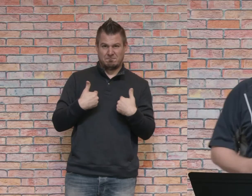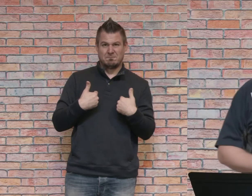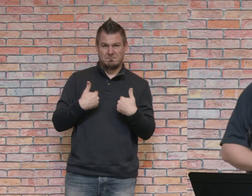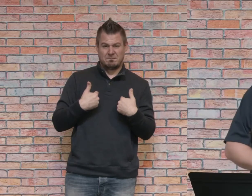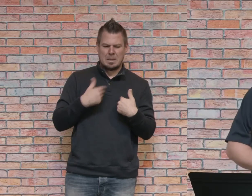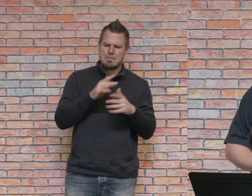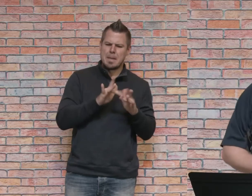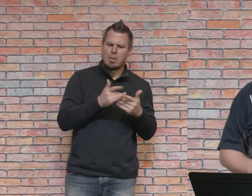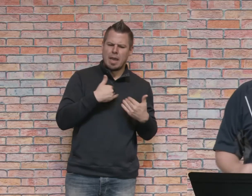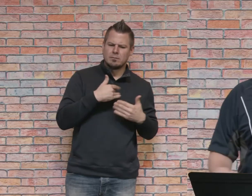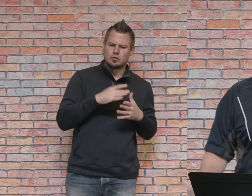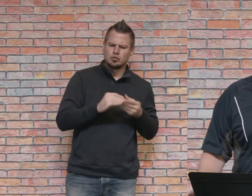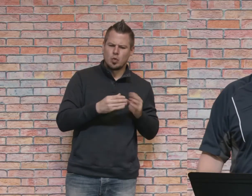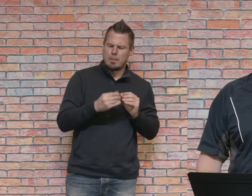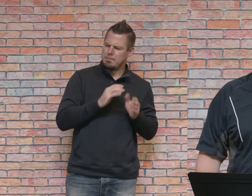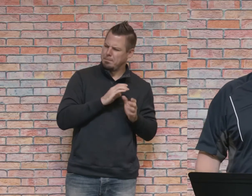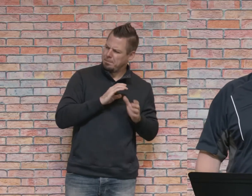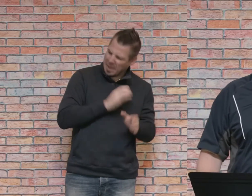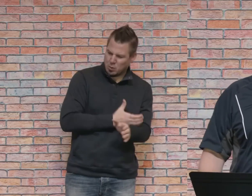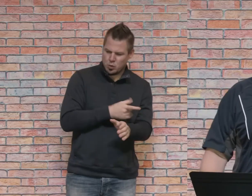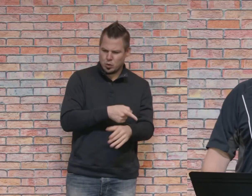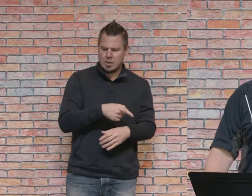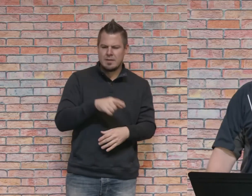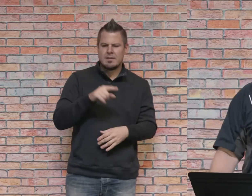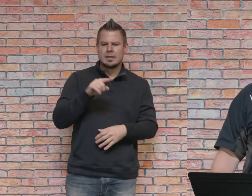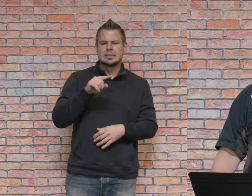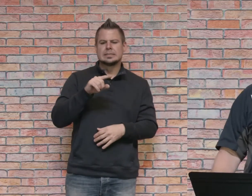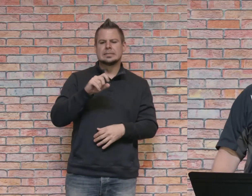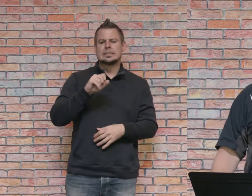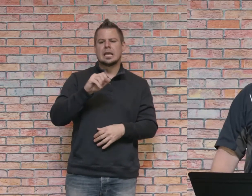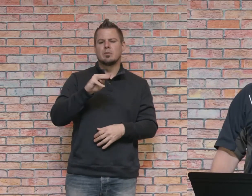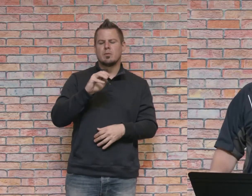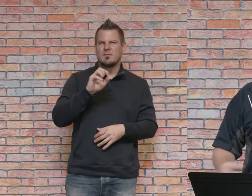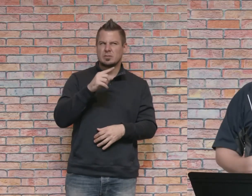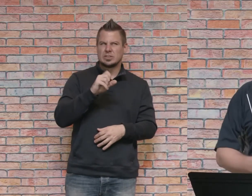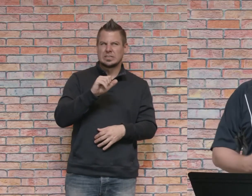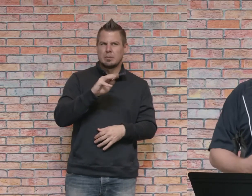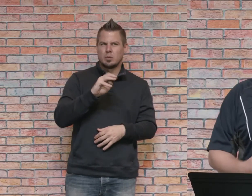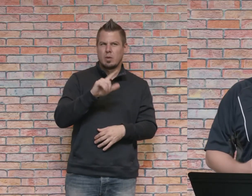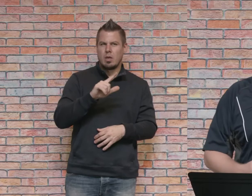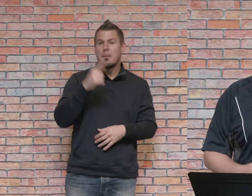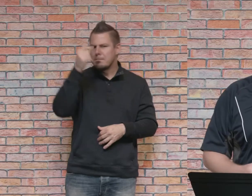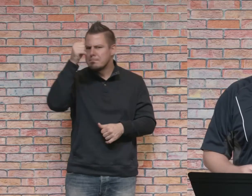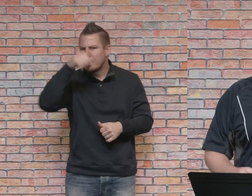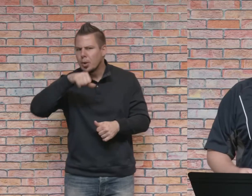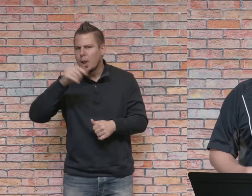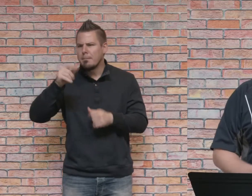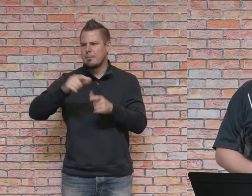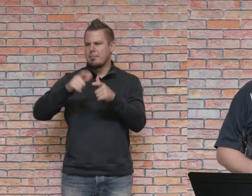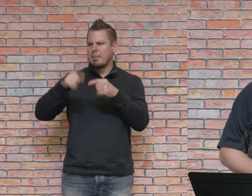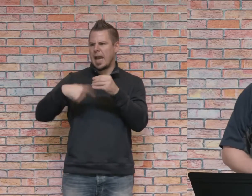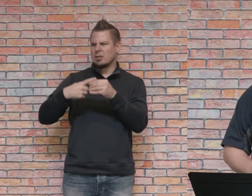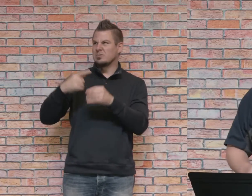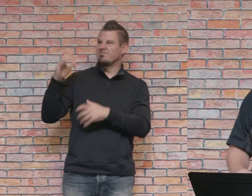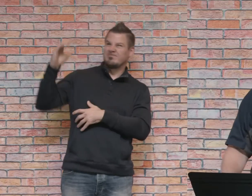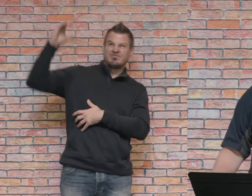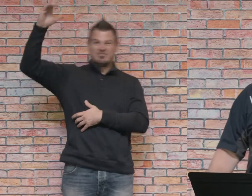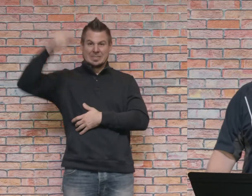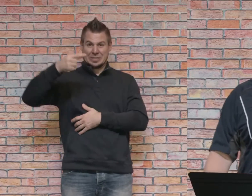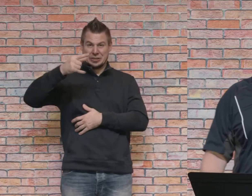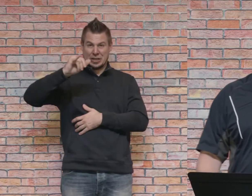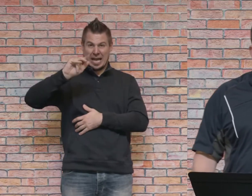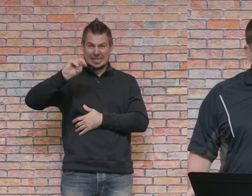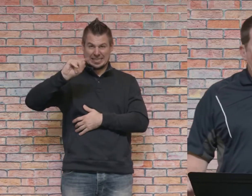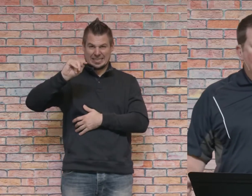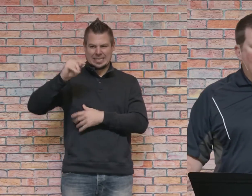in the Bible in 1 Samuel 17 of David and Goliath. And I know many of you may have heard the story, but just to give you a quick